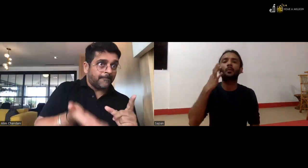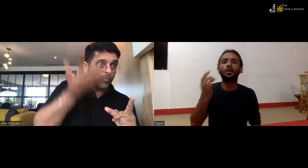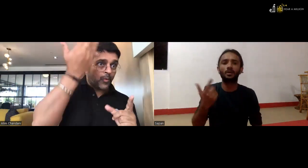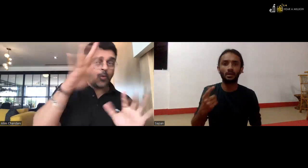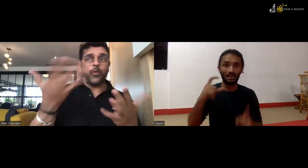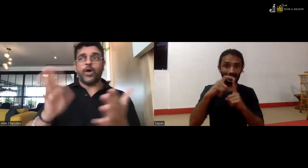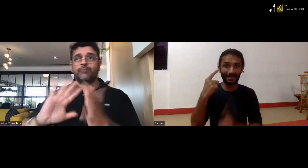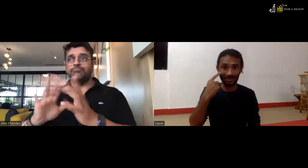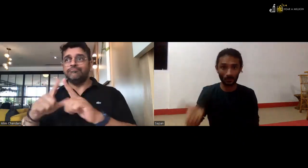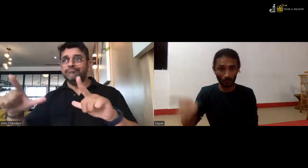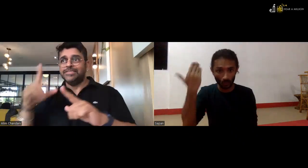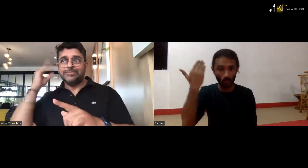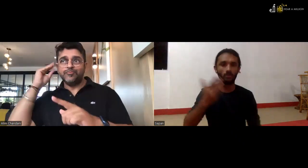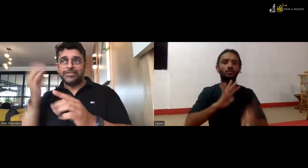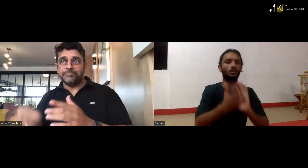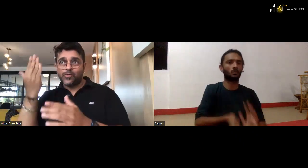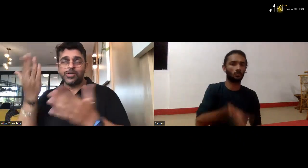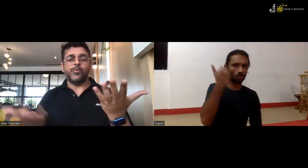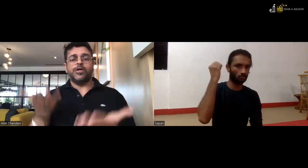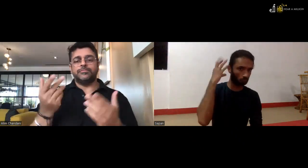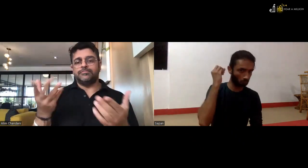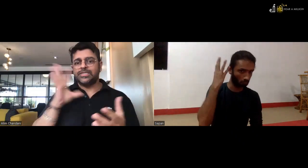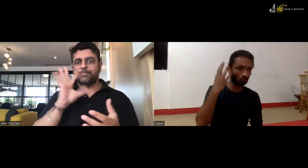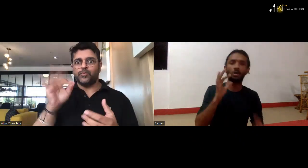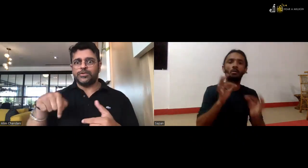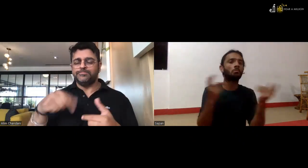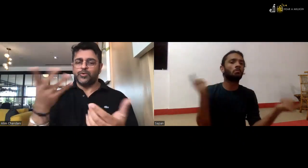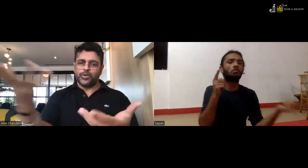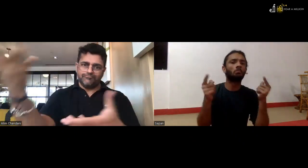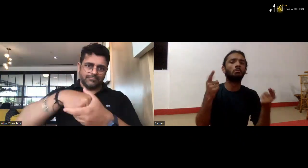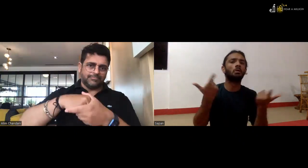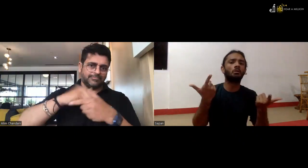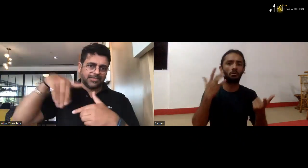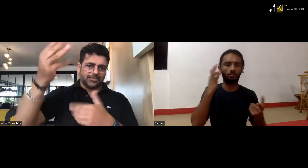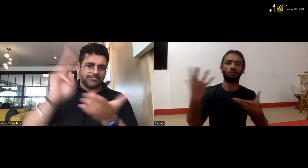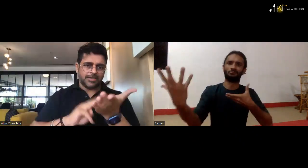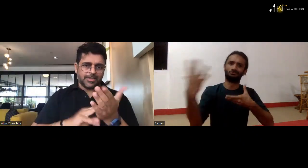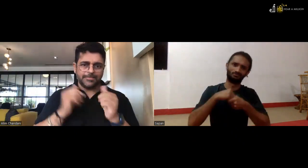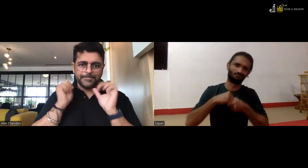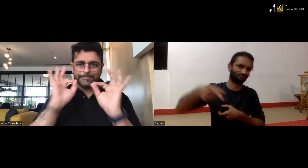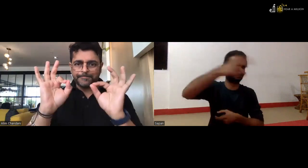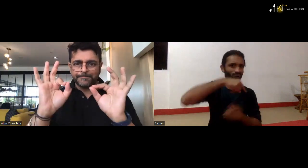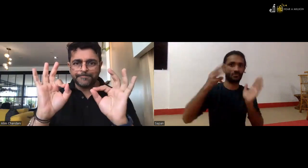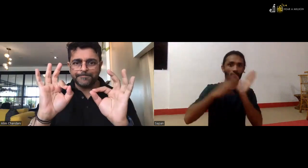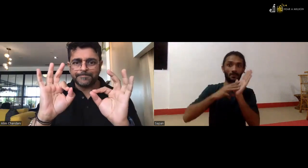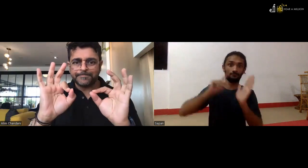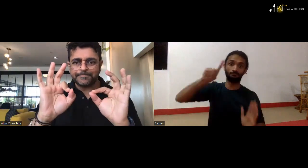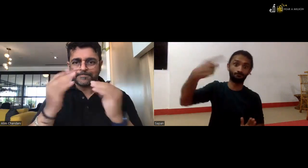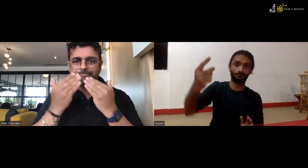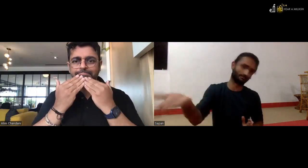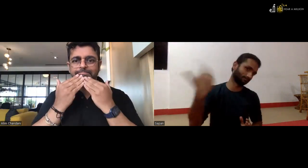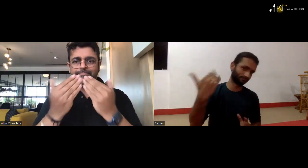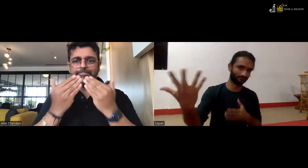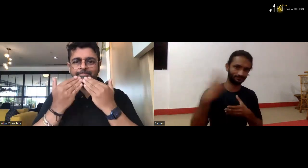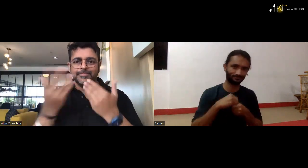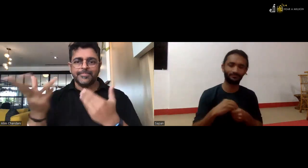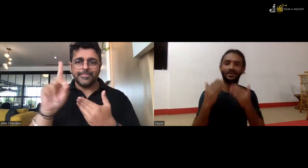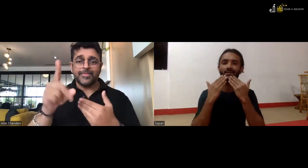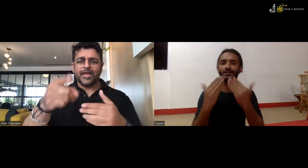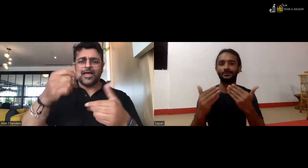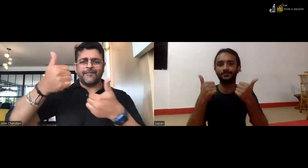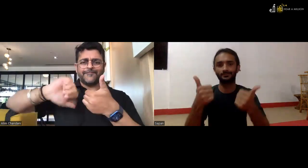speech therapy. They also not aware that what sign language could make a change in the deaf people's life.